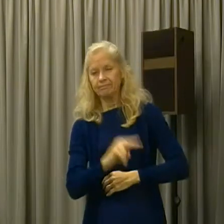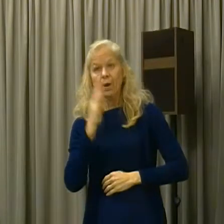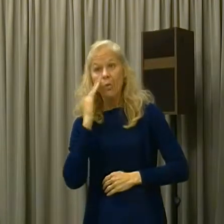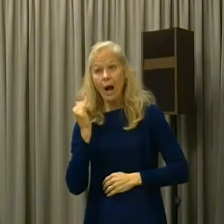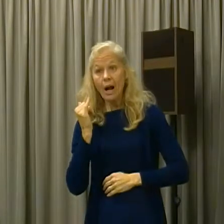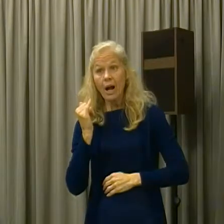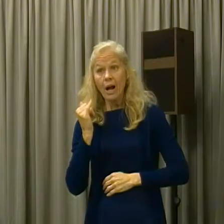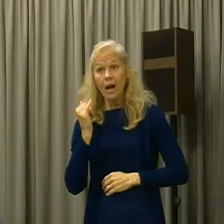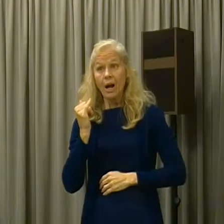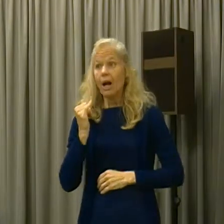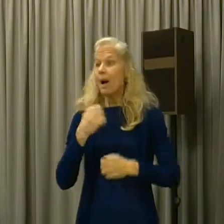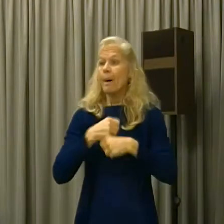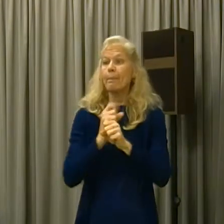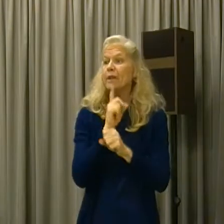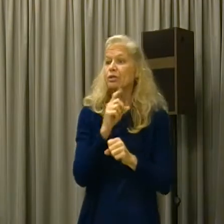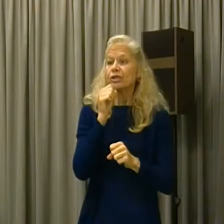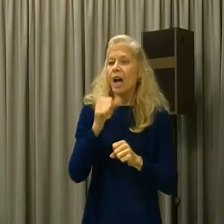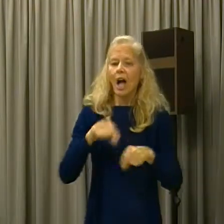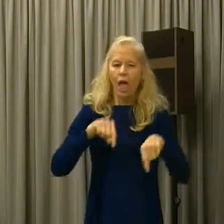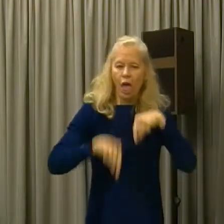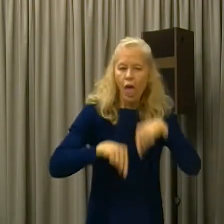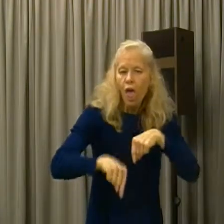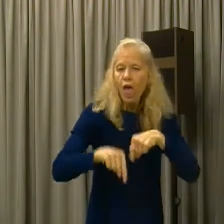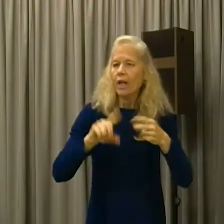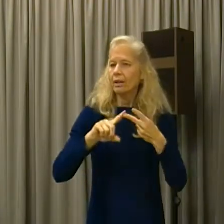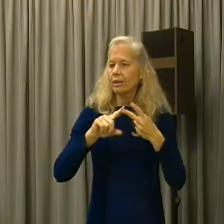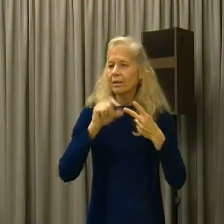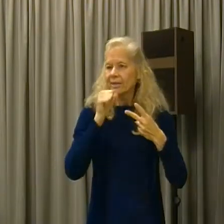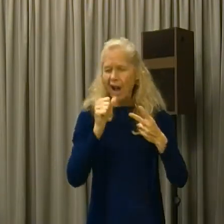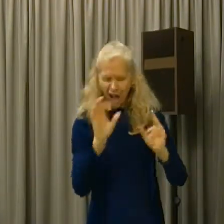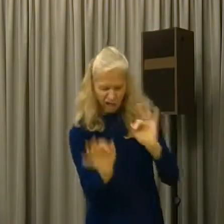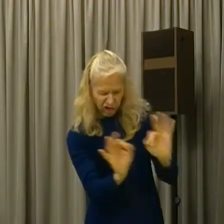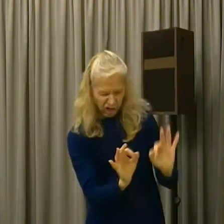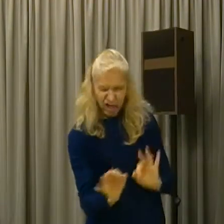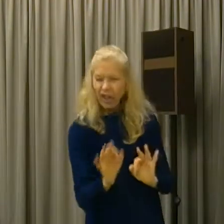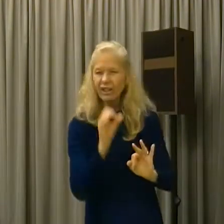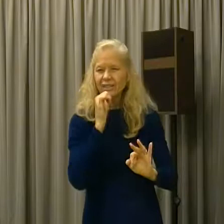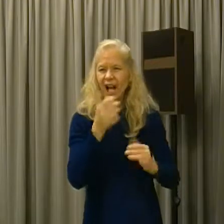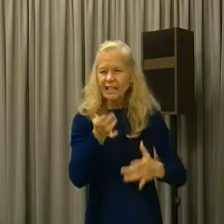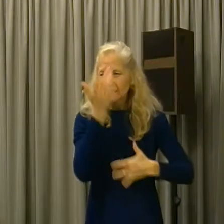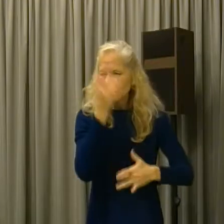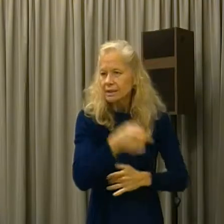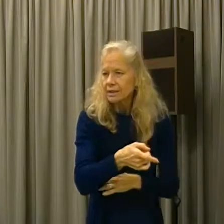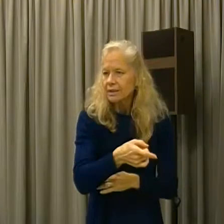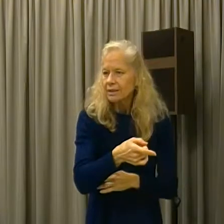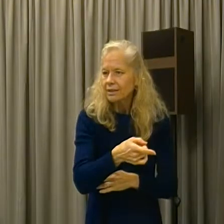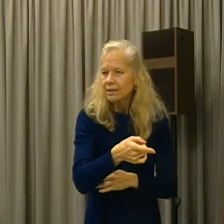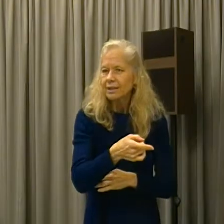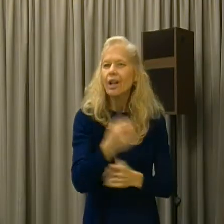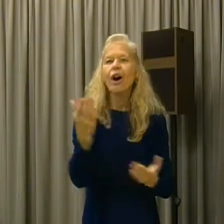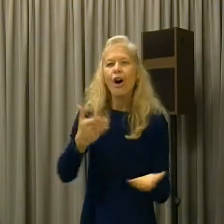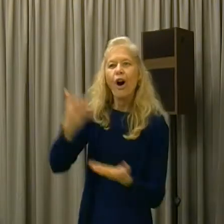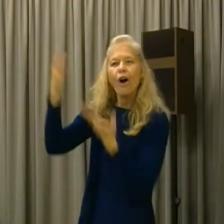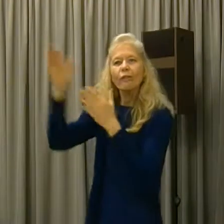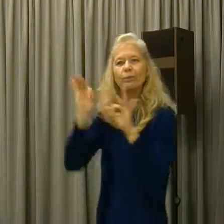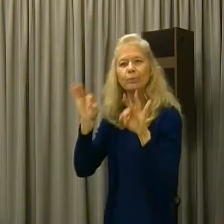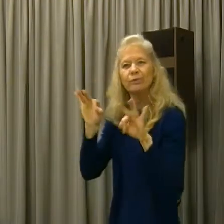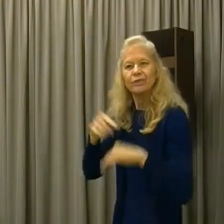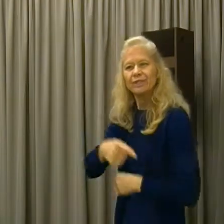of offering to God. And friends, before we put out our words and deeds, they need to be examined